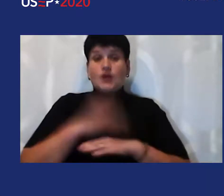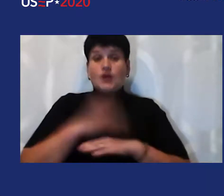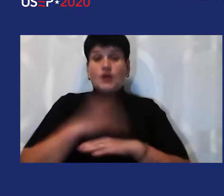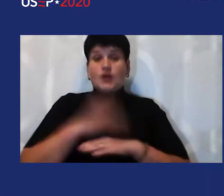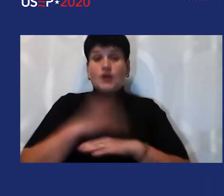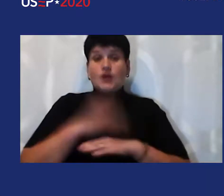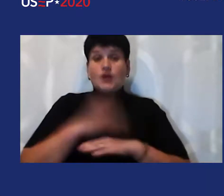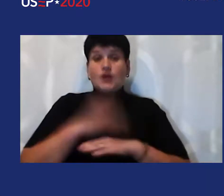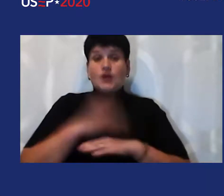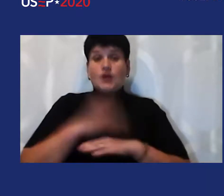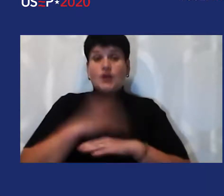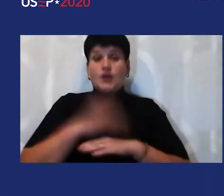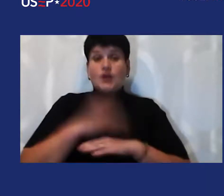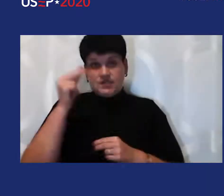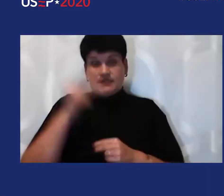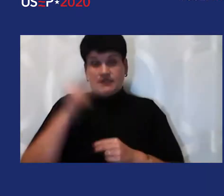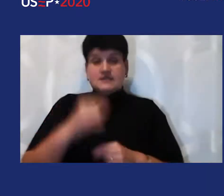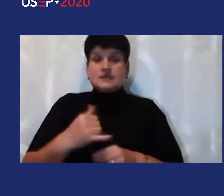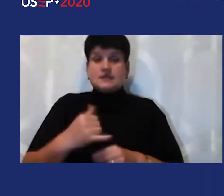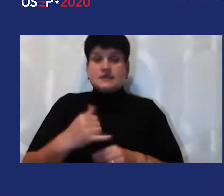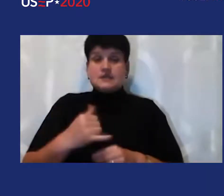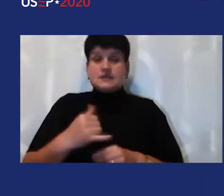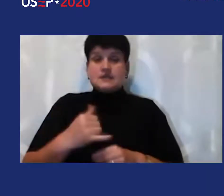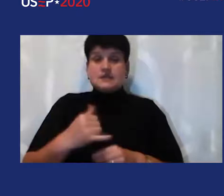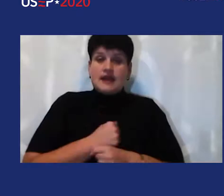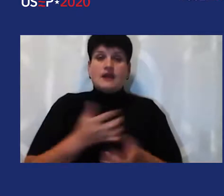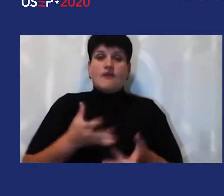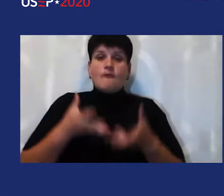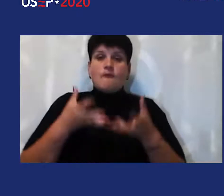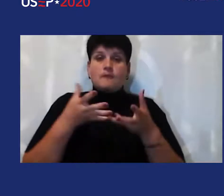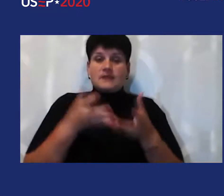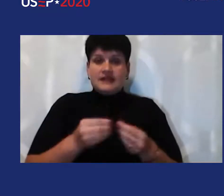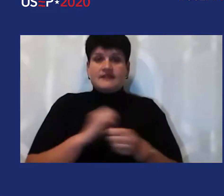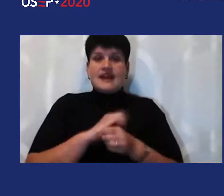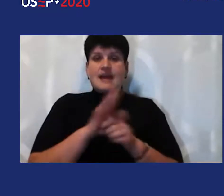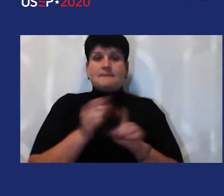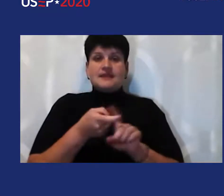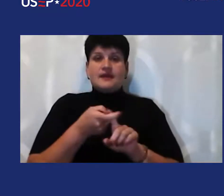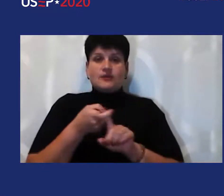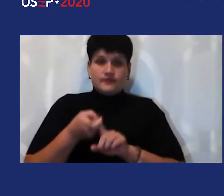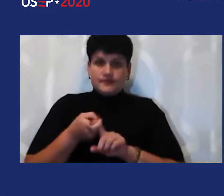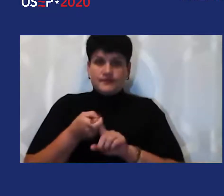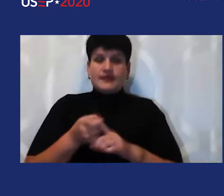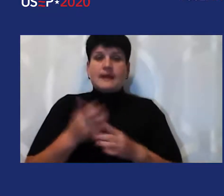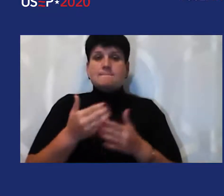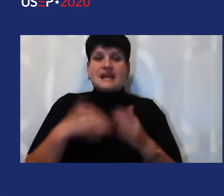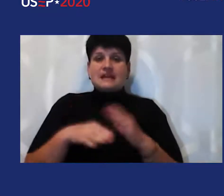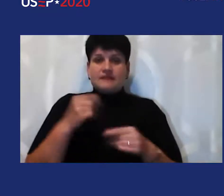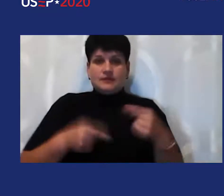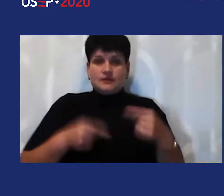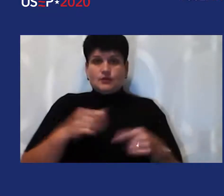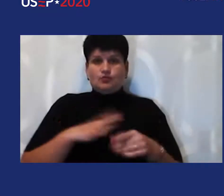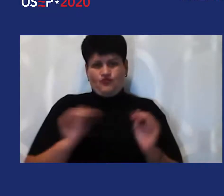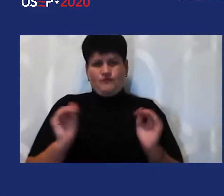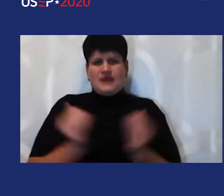to learn from the mistakes made. But in Ukraine, unfortunately, the impact of